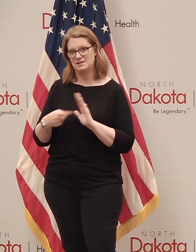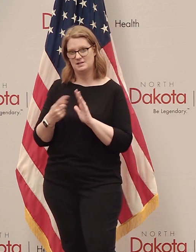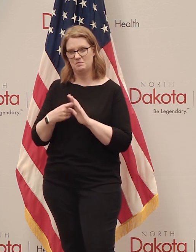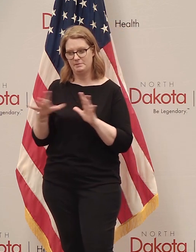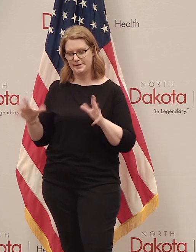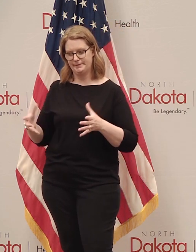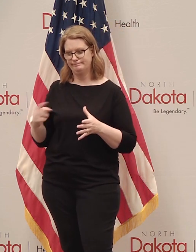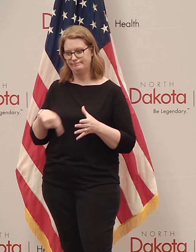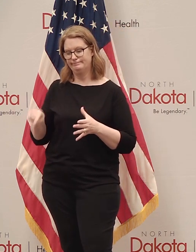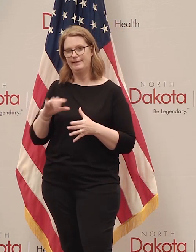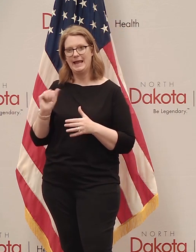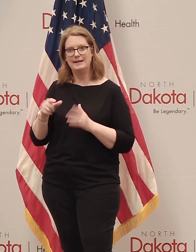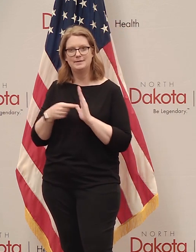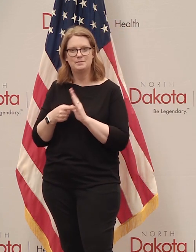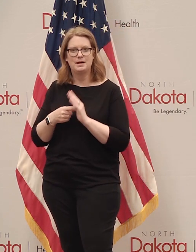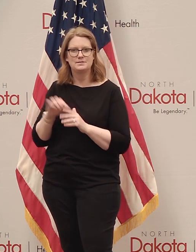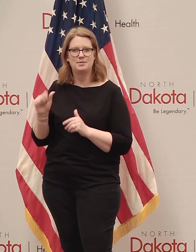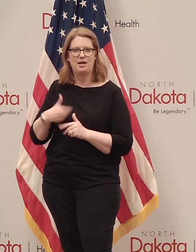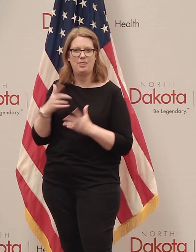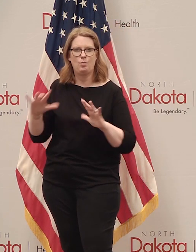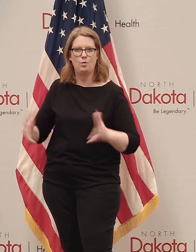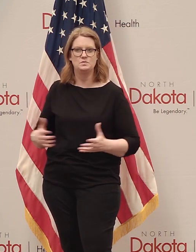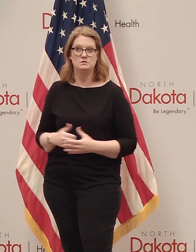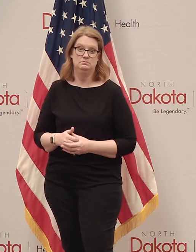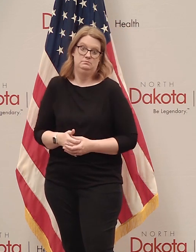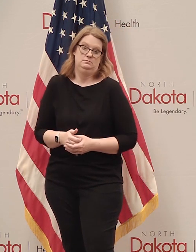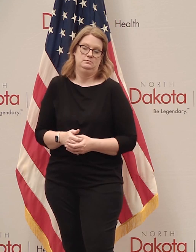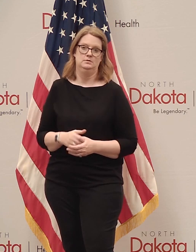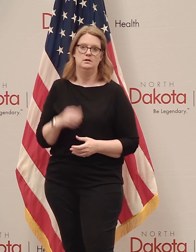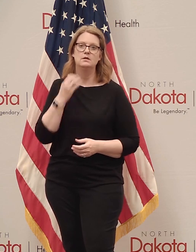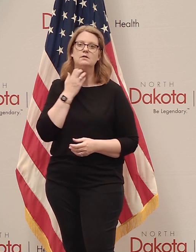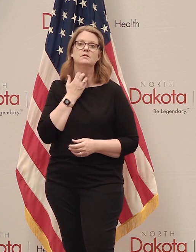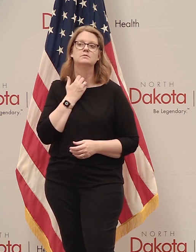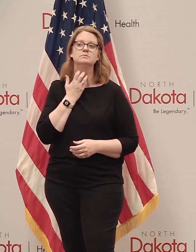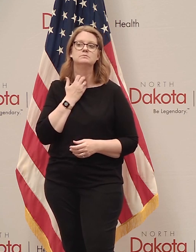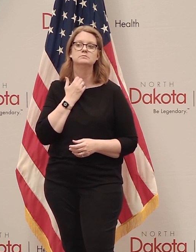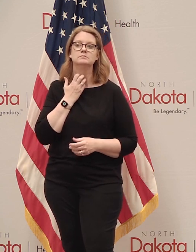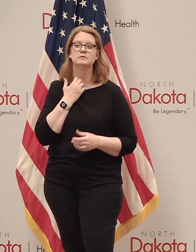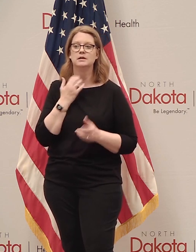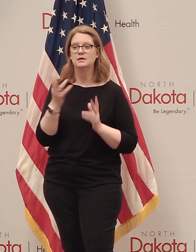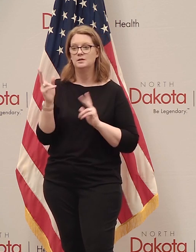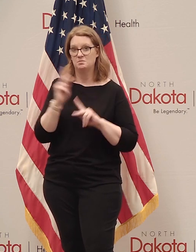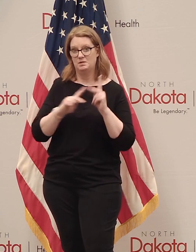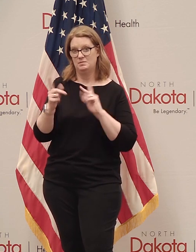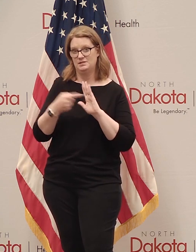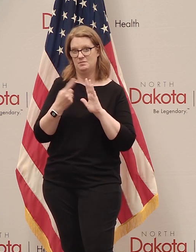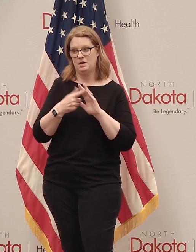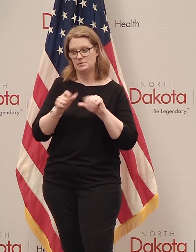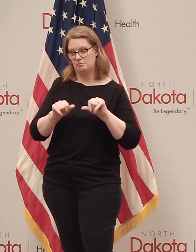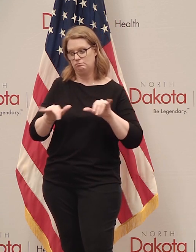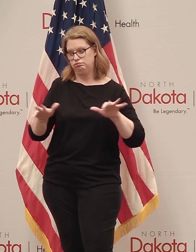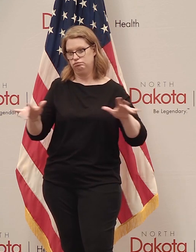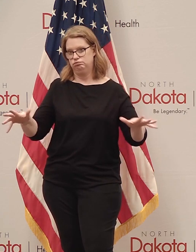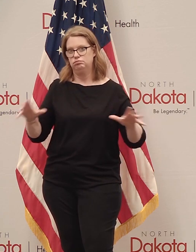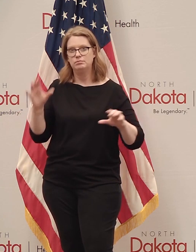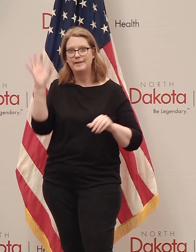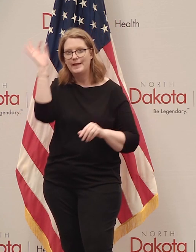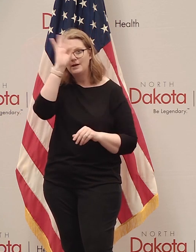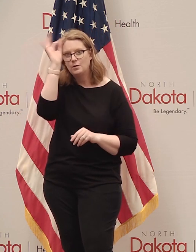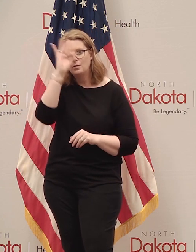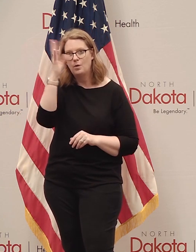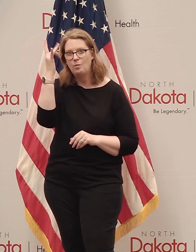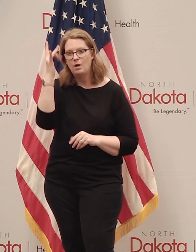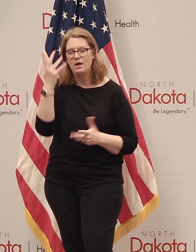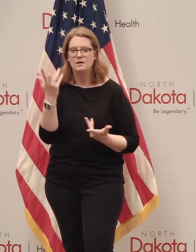And so that's, one of the challenges in trying to track this thing down is people have it and maybe spreading it and don't know they have it. So again, that's